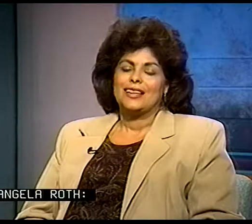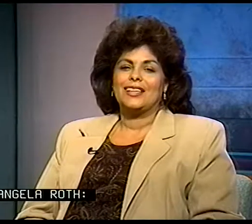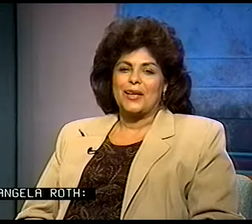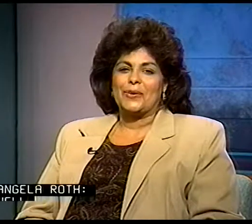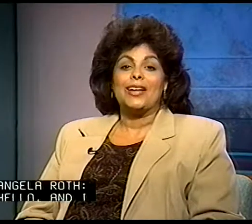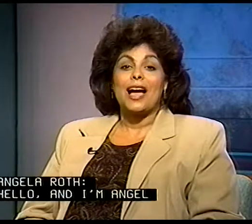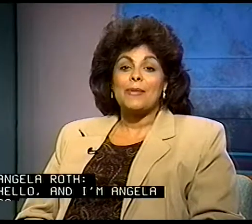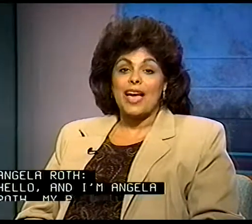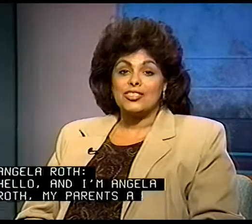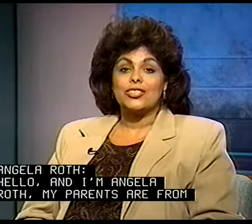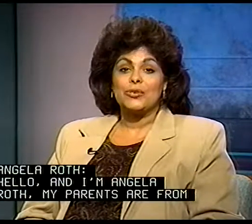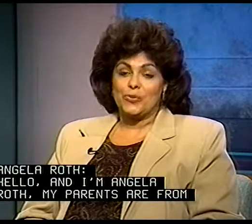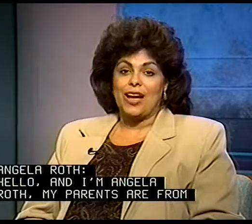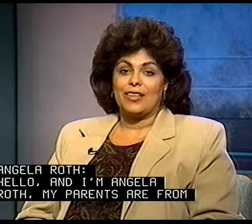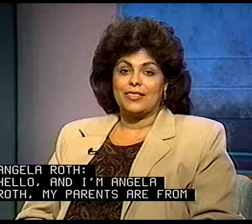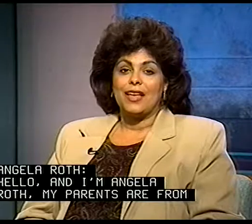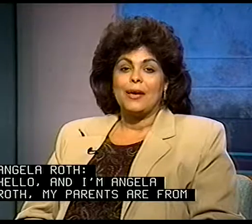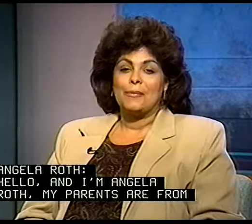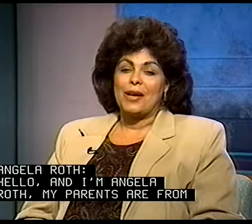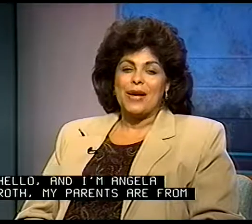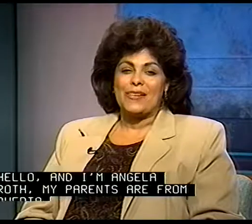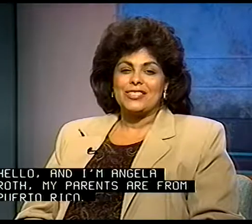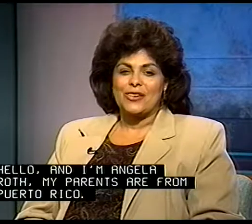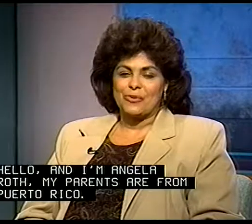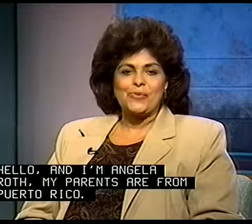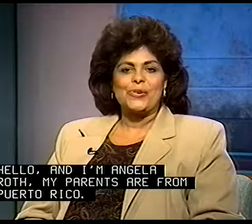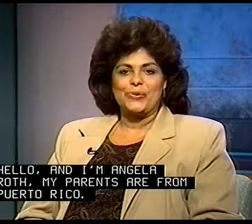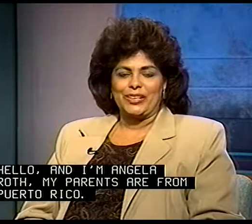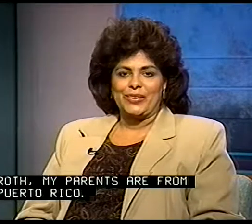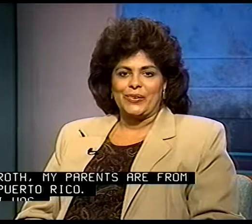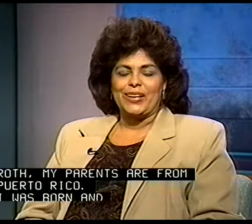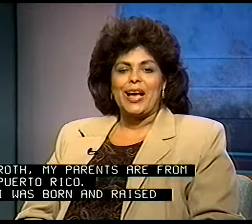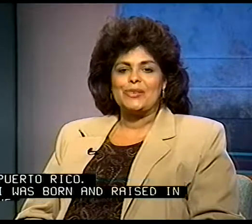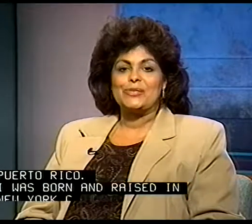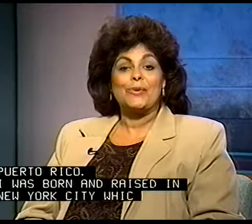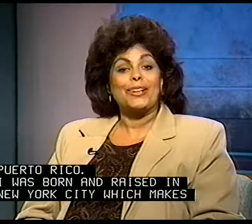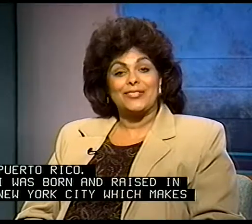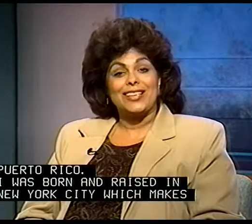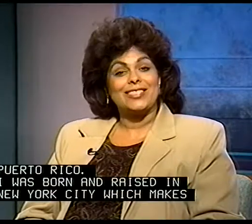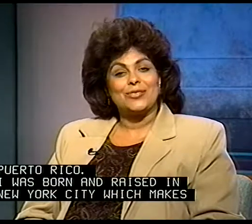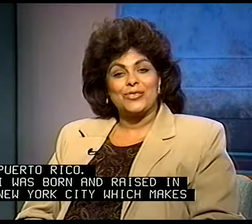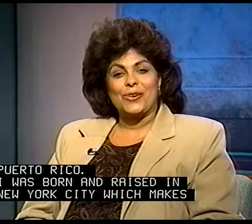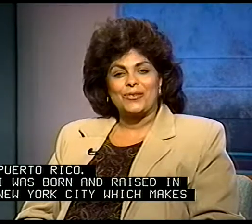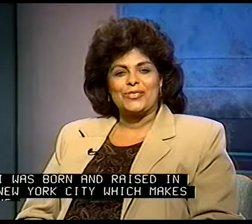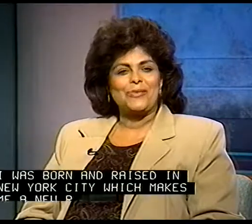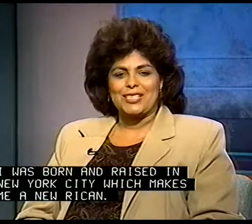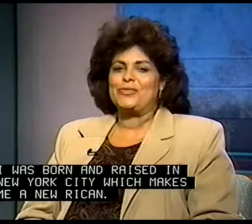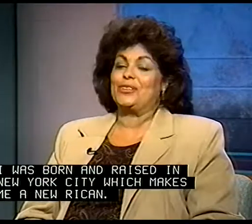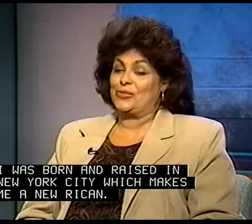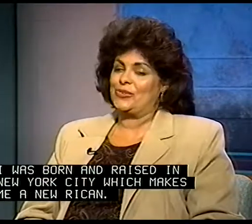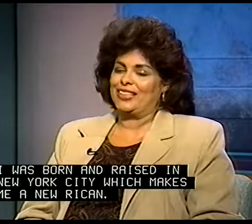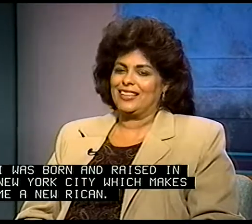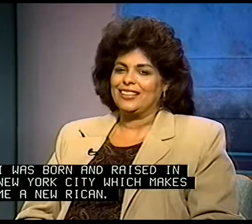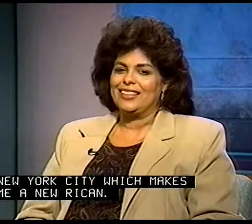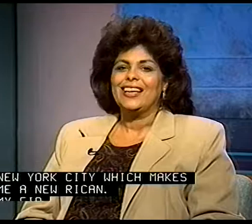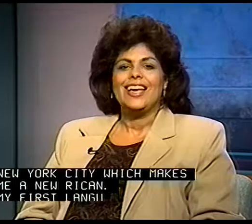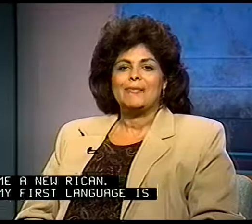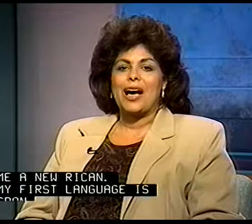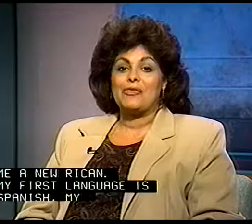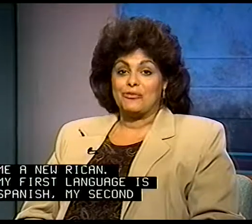Hello, and I'm Angela Roth. My parents are from Puerto Rico. I was born and raised in New York, which makes me a New Yorker. My